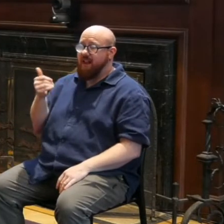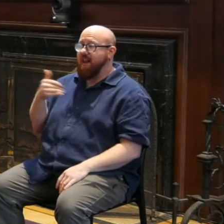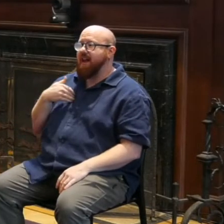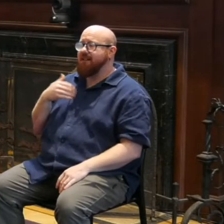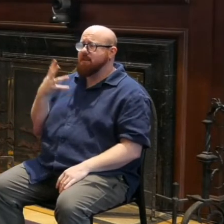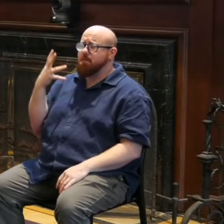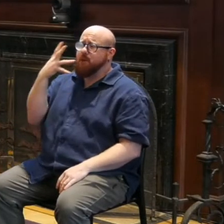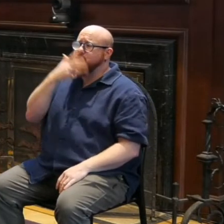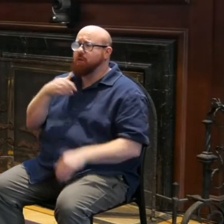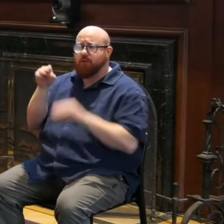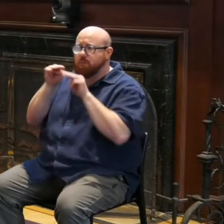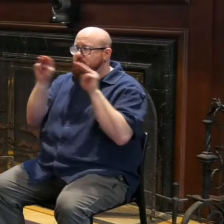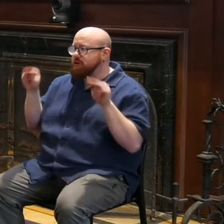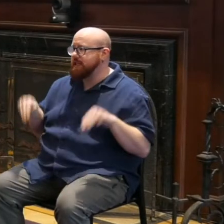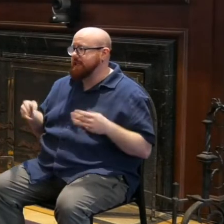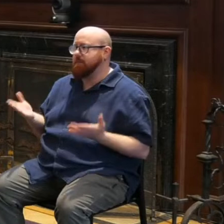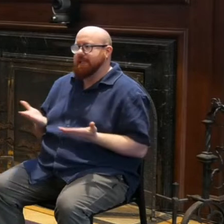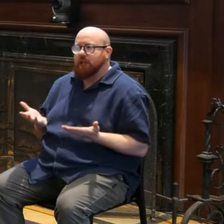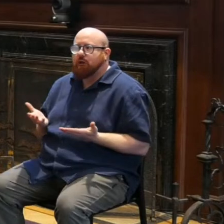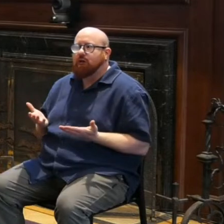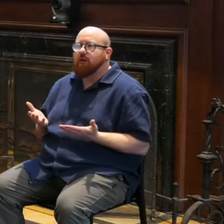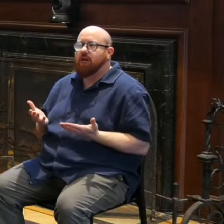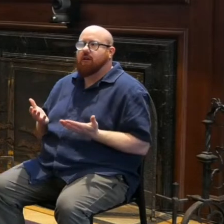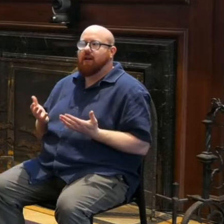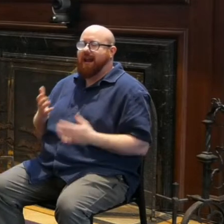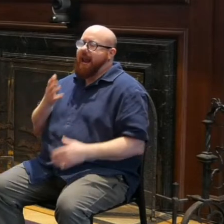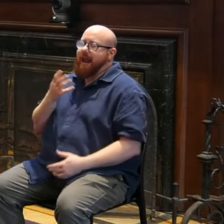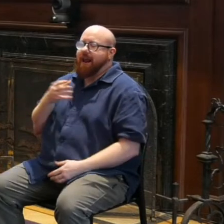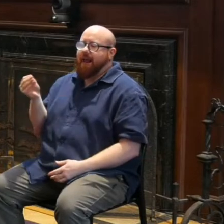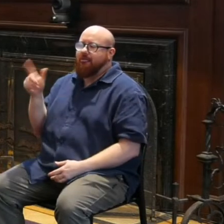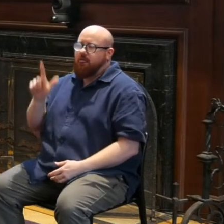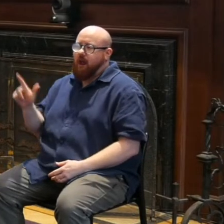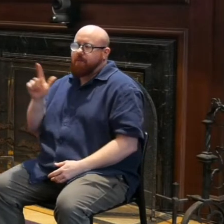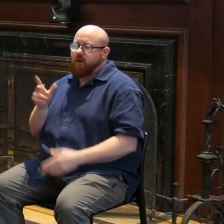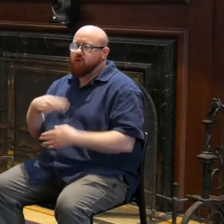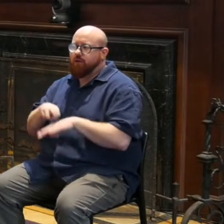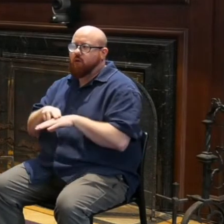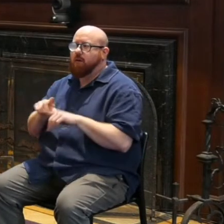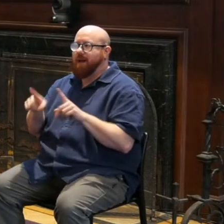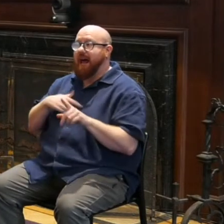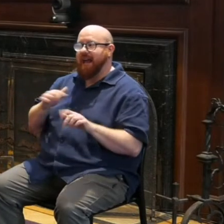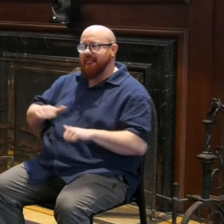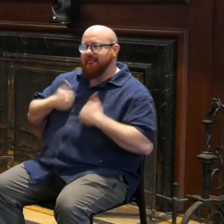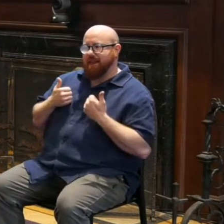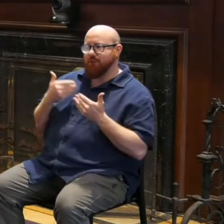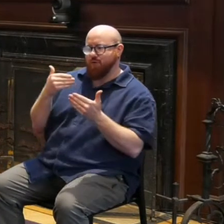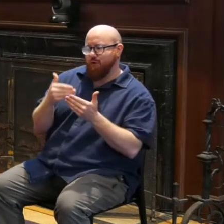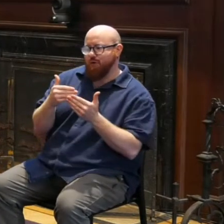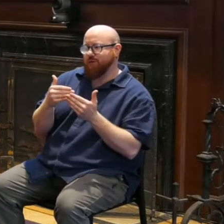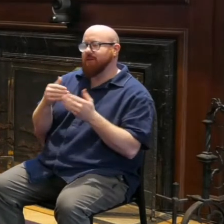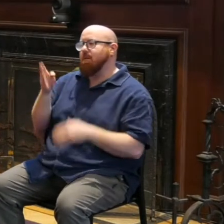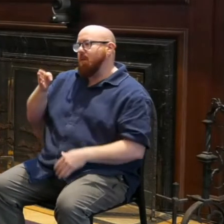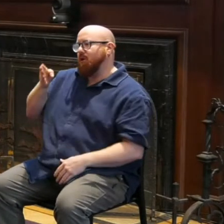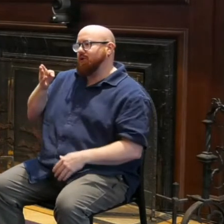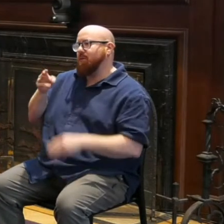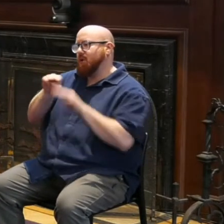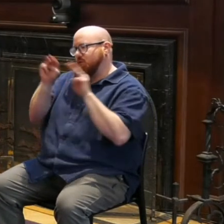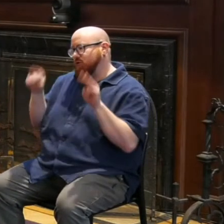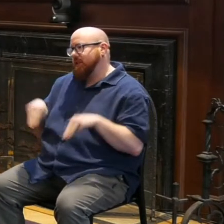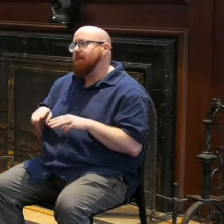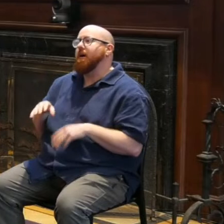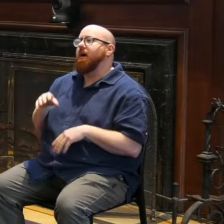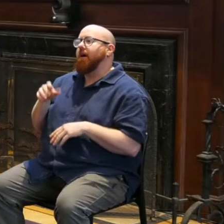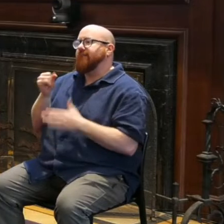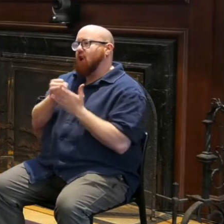beautiful museums here and libraries too, of course. But I live right near the Baltimore Museum of Art and I